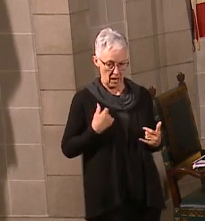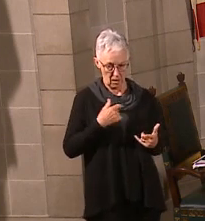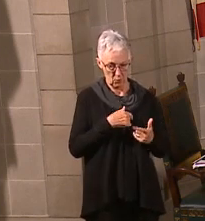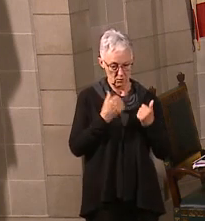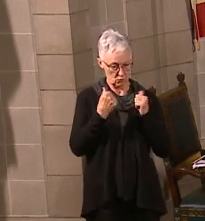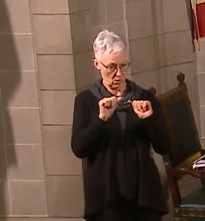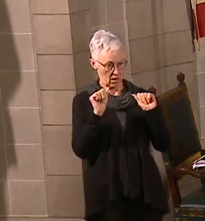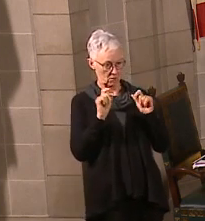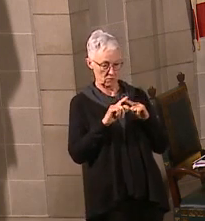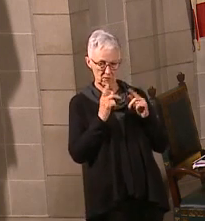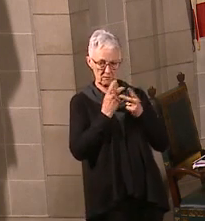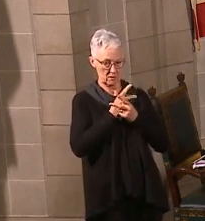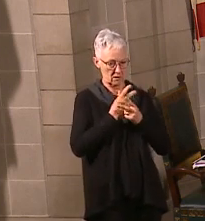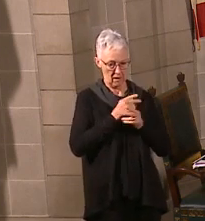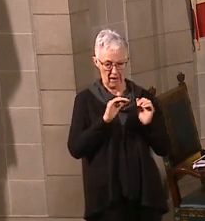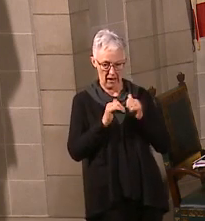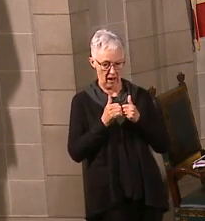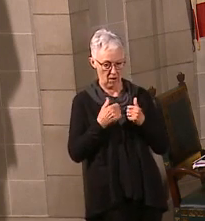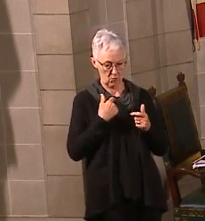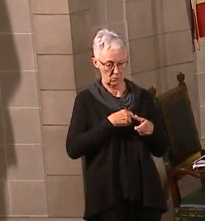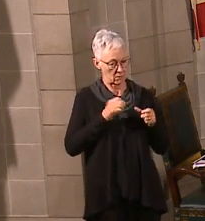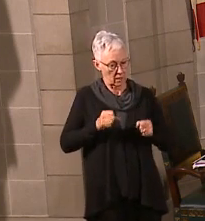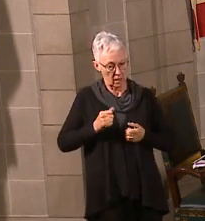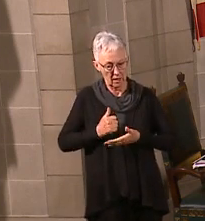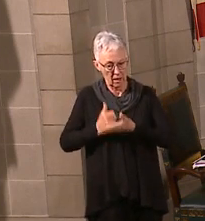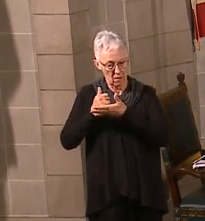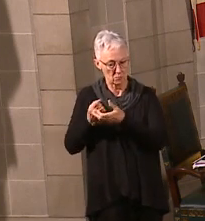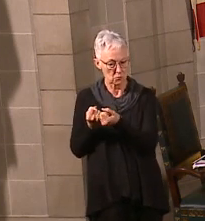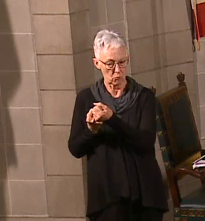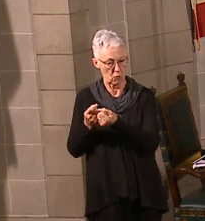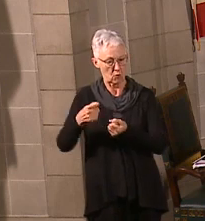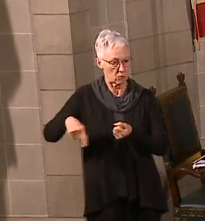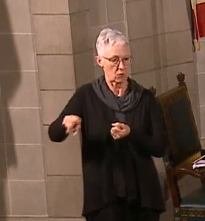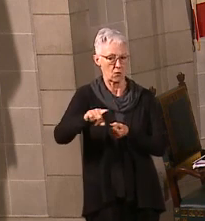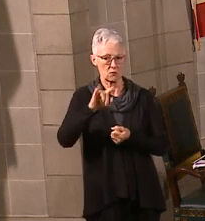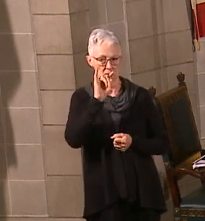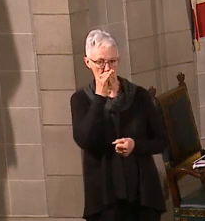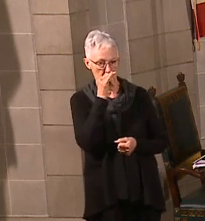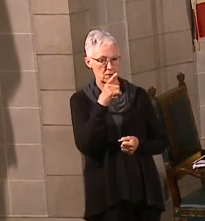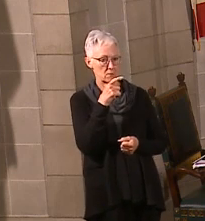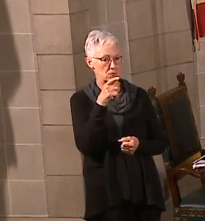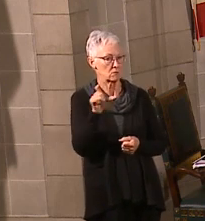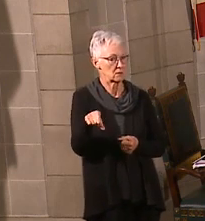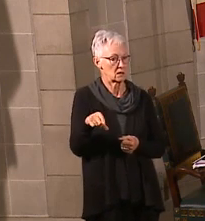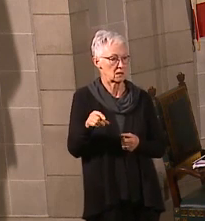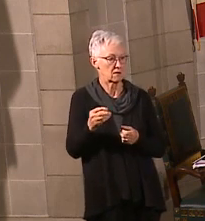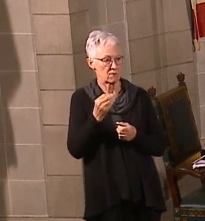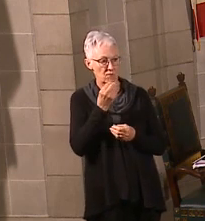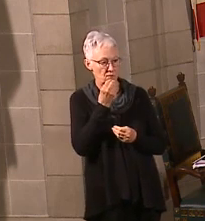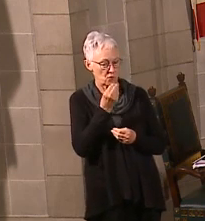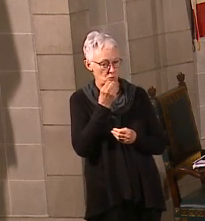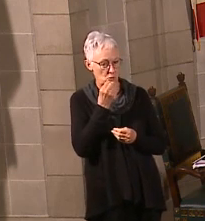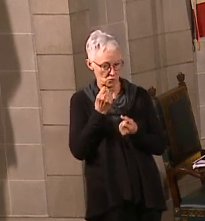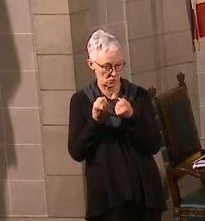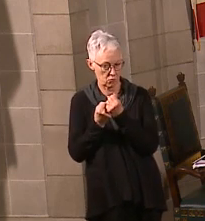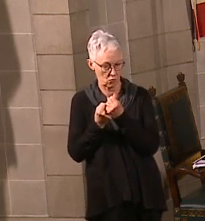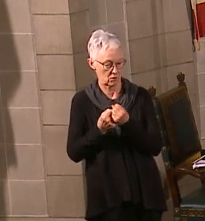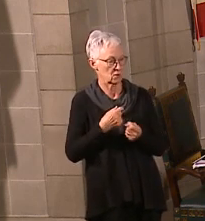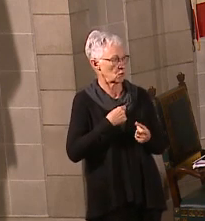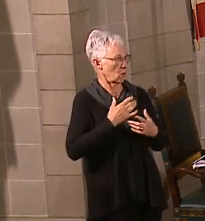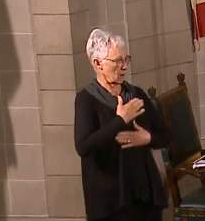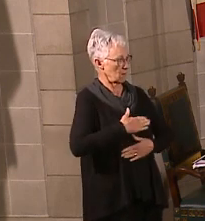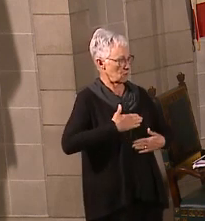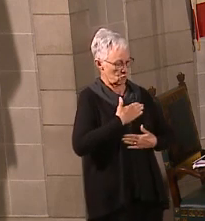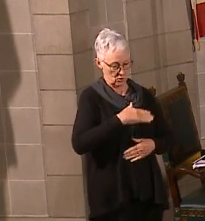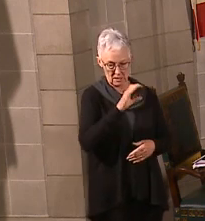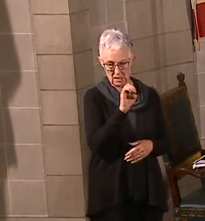a response to the current environments that we face, and schools have really been engaged in that. And I appreciate also ESUs, our public and non-public schools that have been